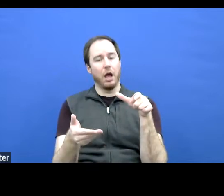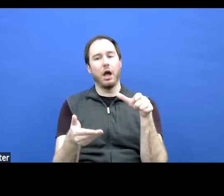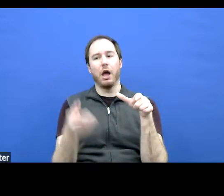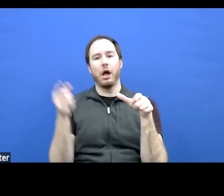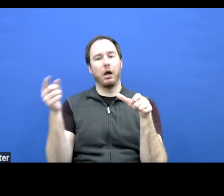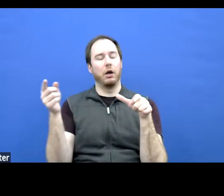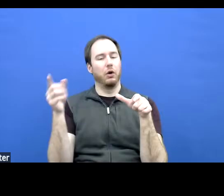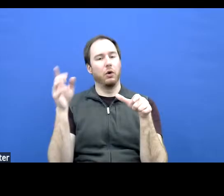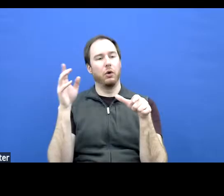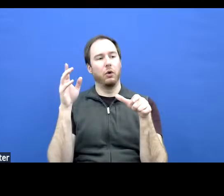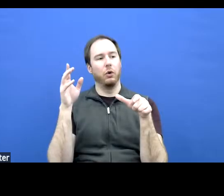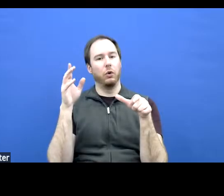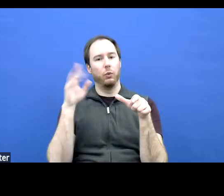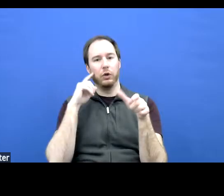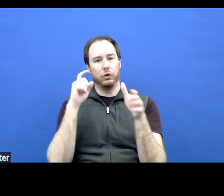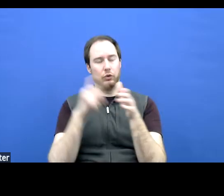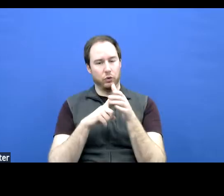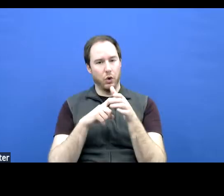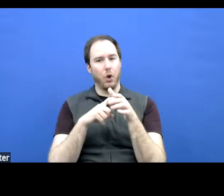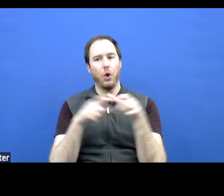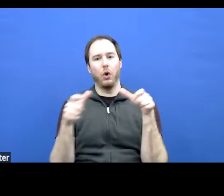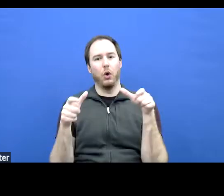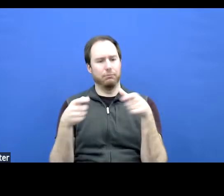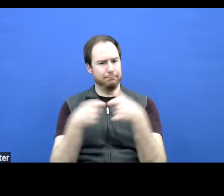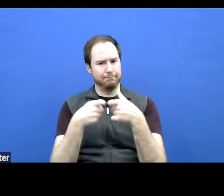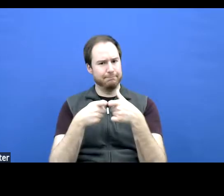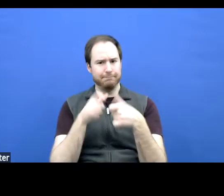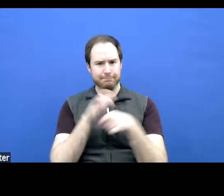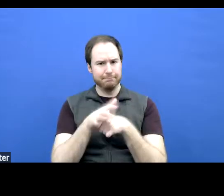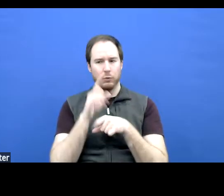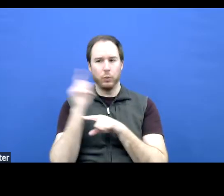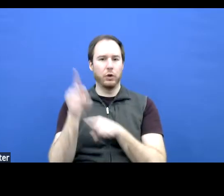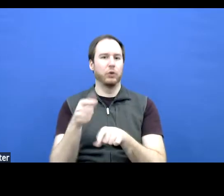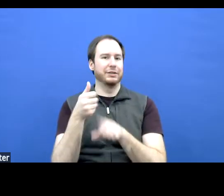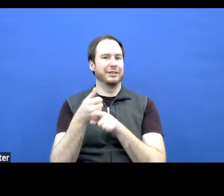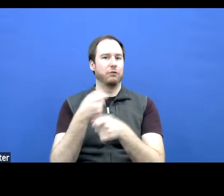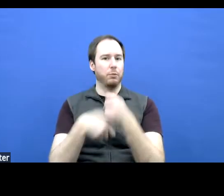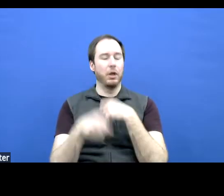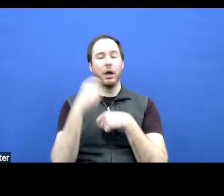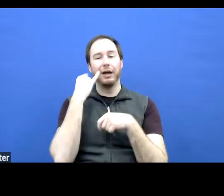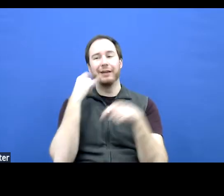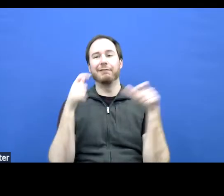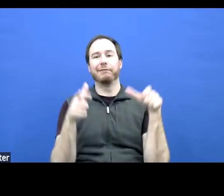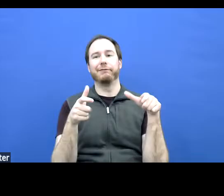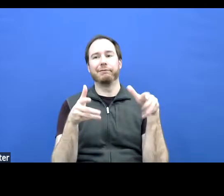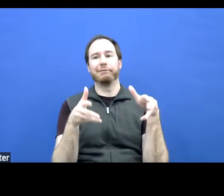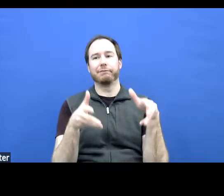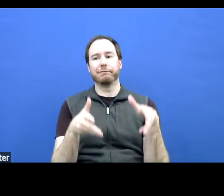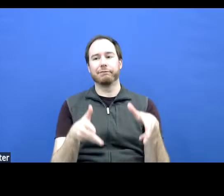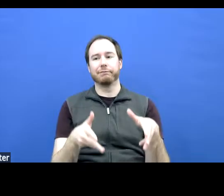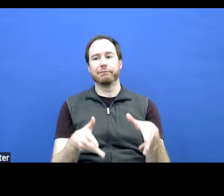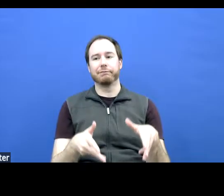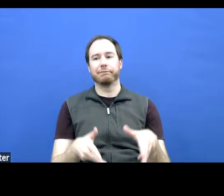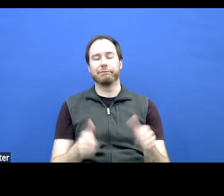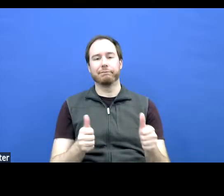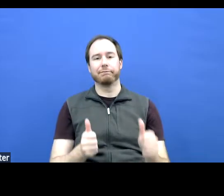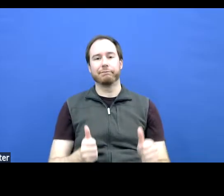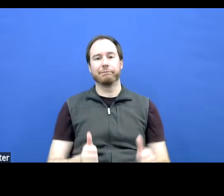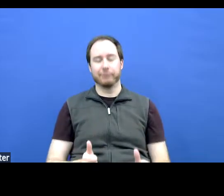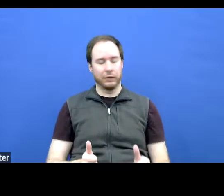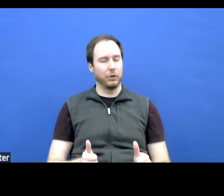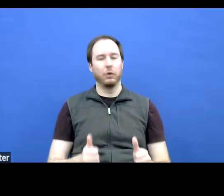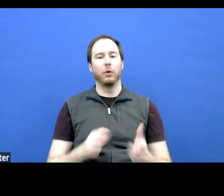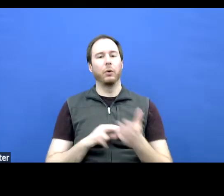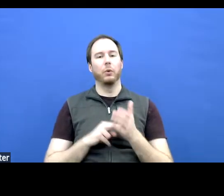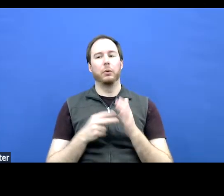they'll see the decreased output and replace it. The only time they become problematic is they sit inactive for years. And so the idea